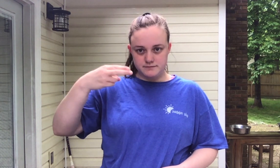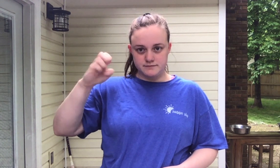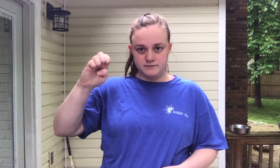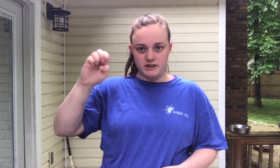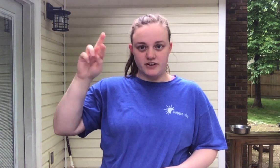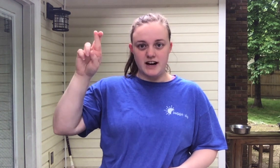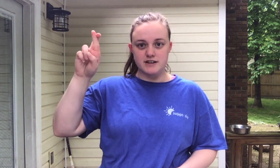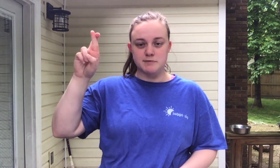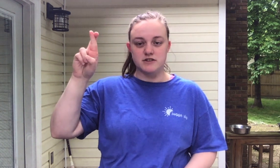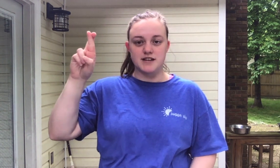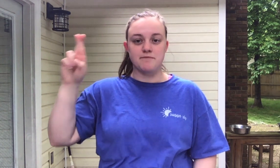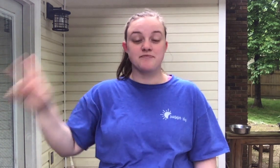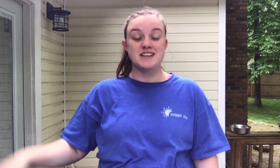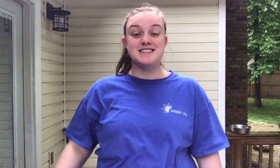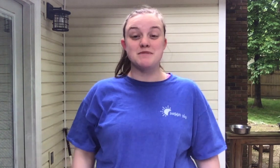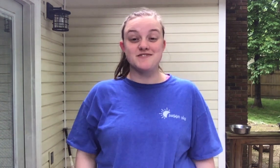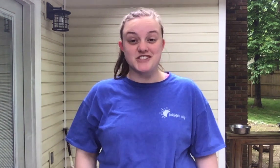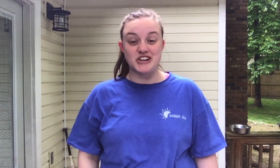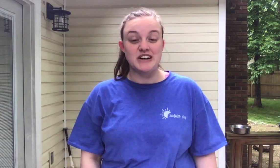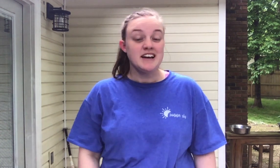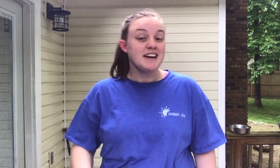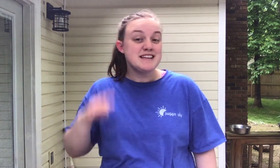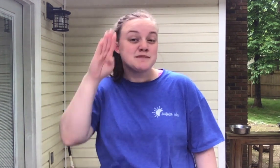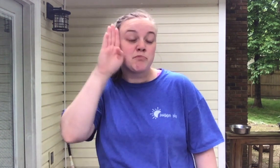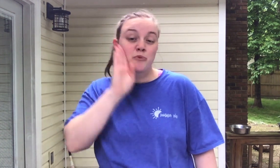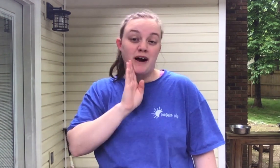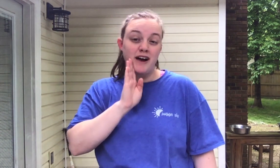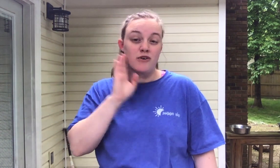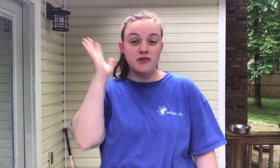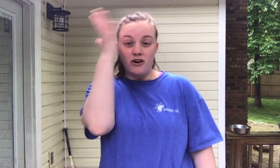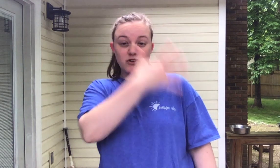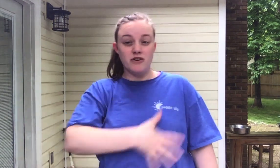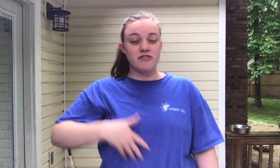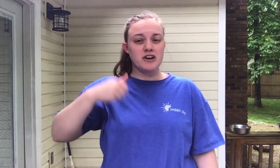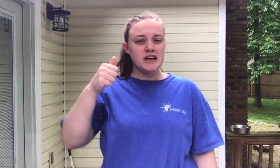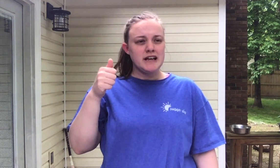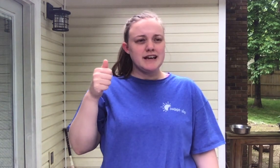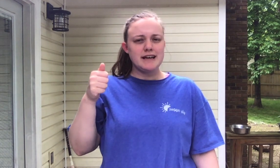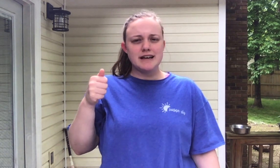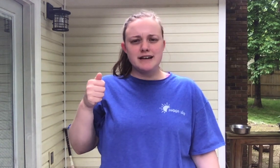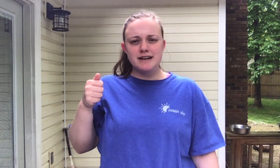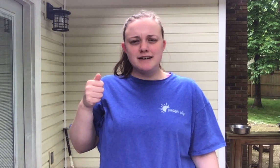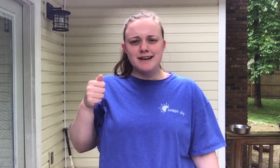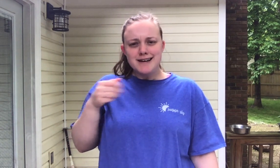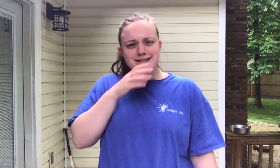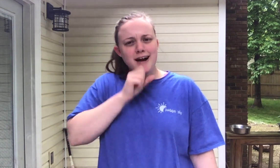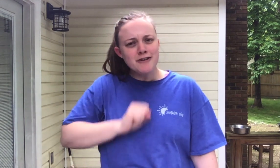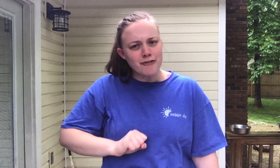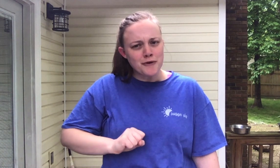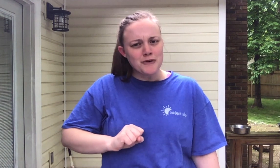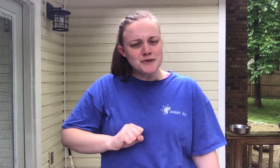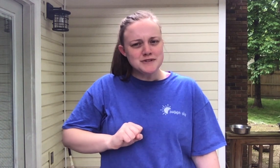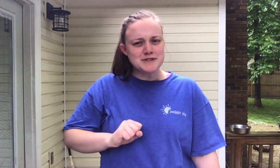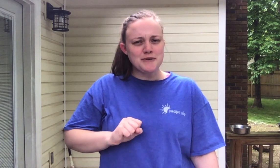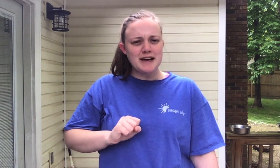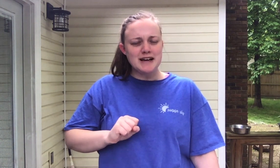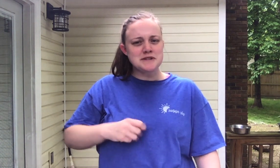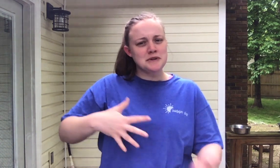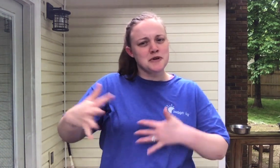I forgot how to spell his name. His name is Fisher. He's brown all over, and he's kind of old, so he has a little bit